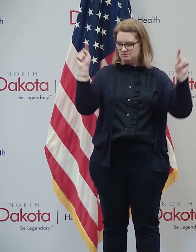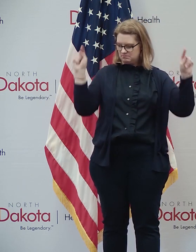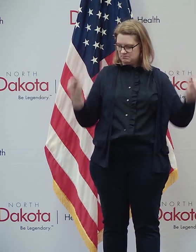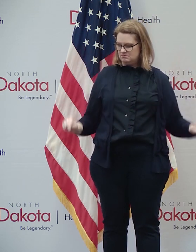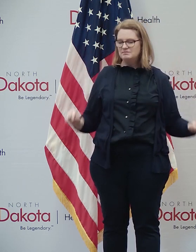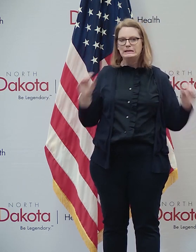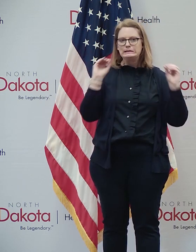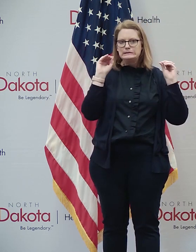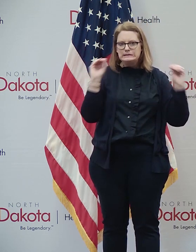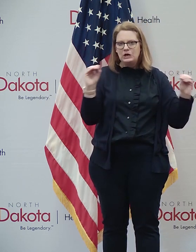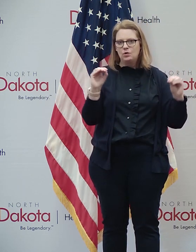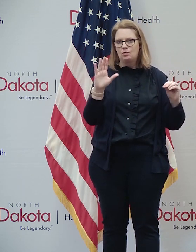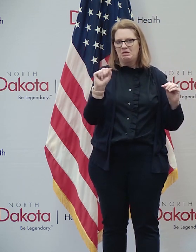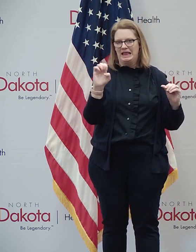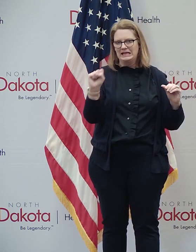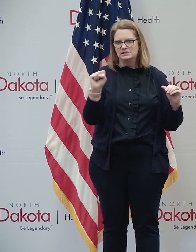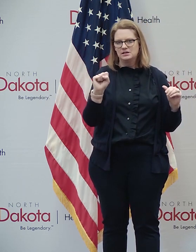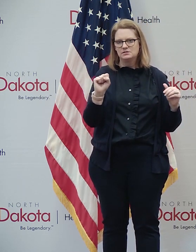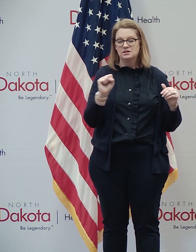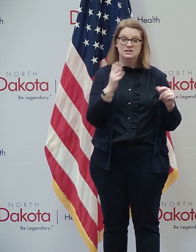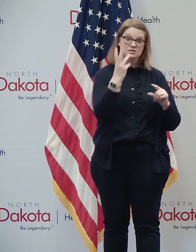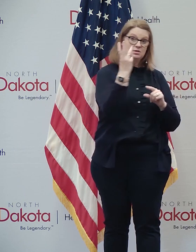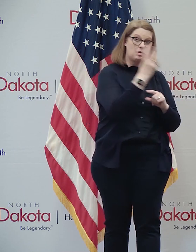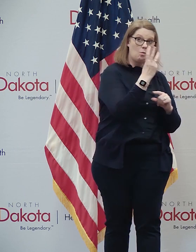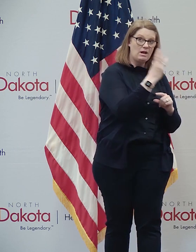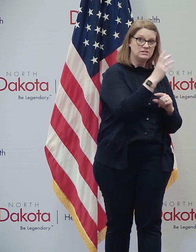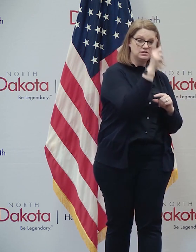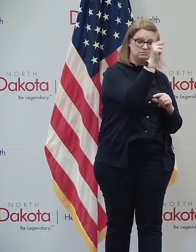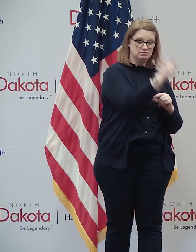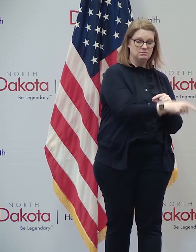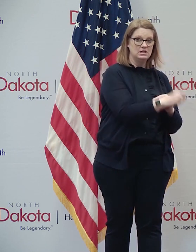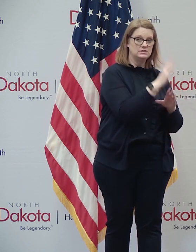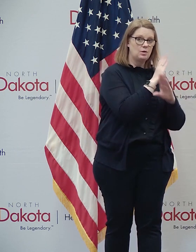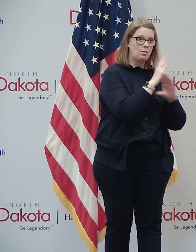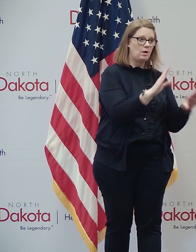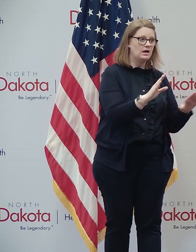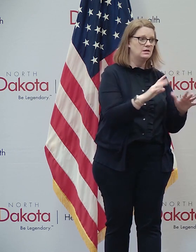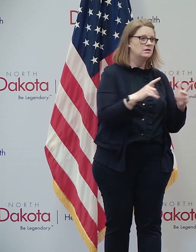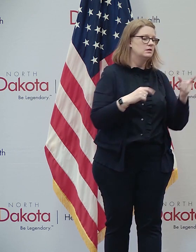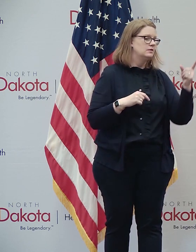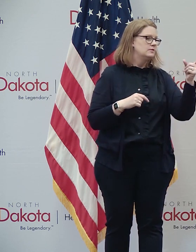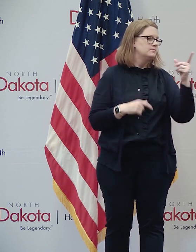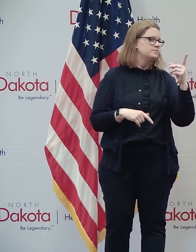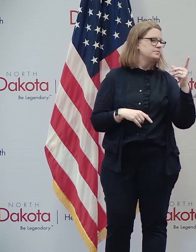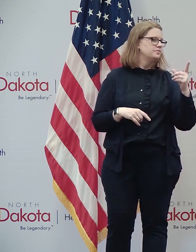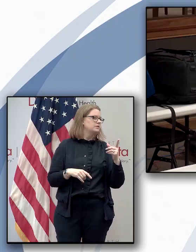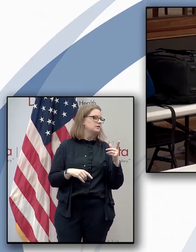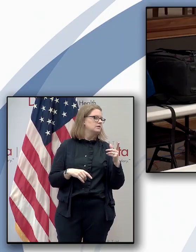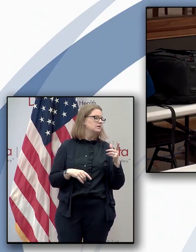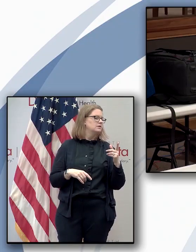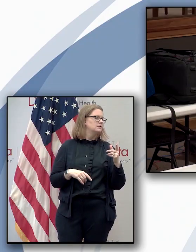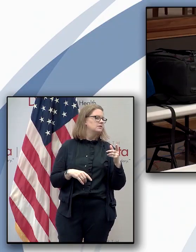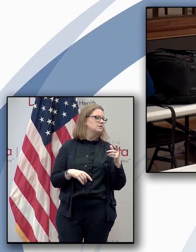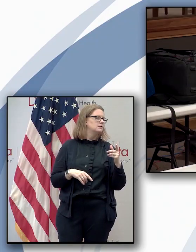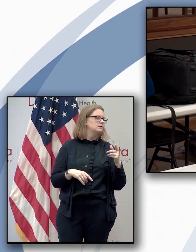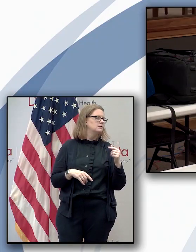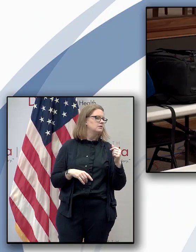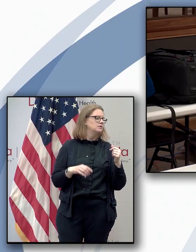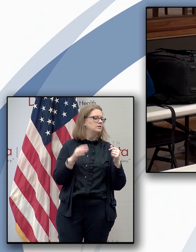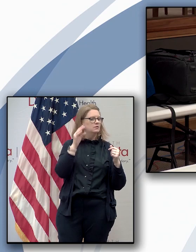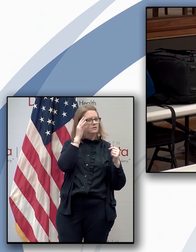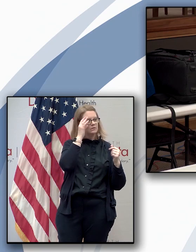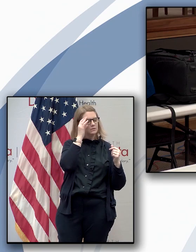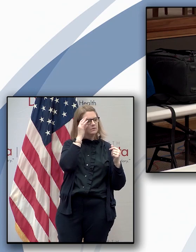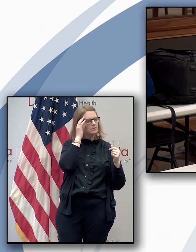residing on the Montana border versus the North Dakota Minnesota border is very different, and there are a number of counties on both the North Dakota